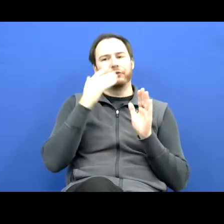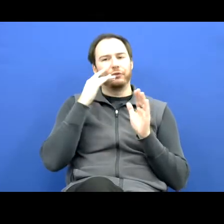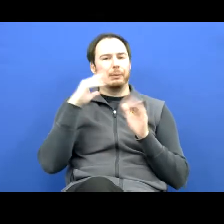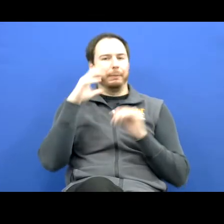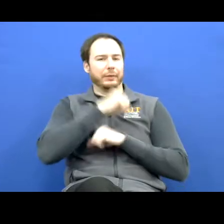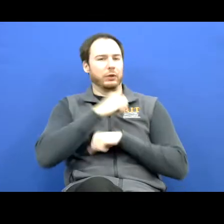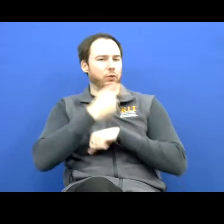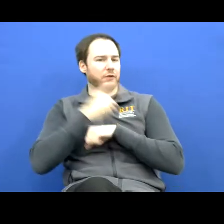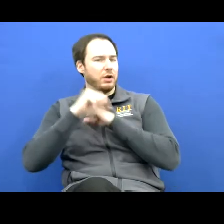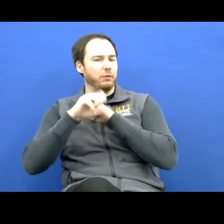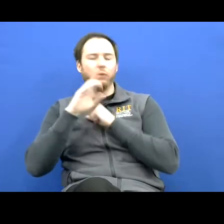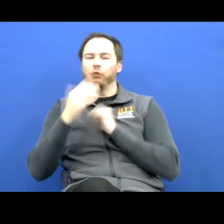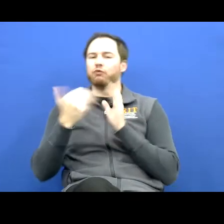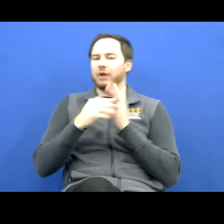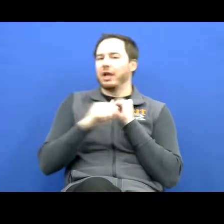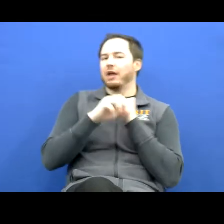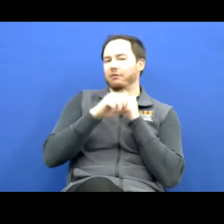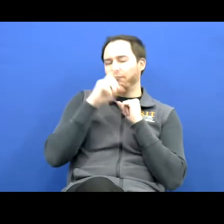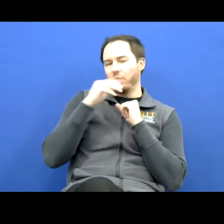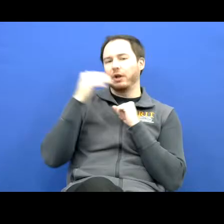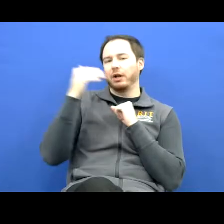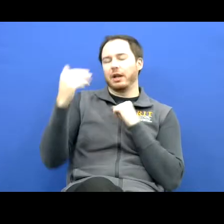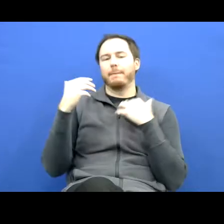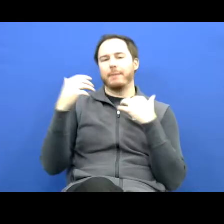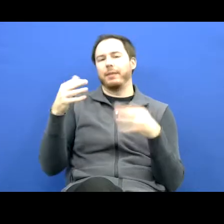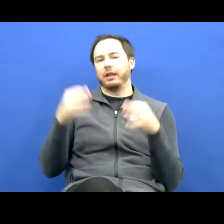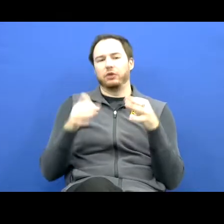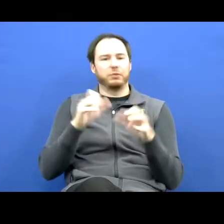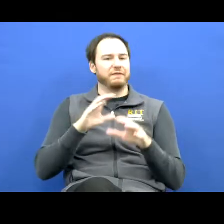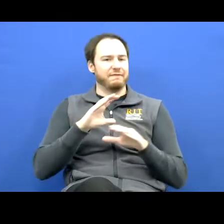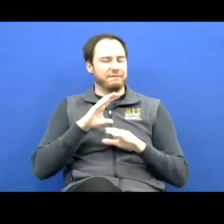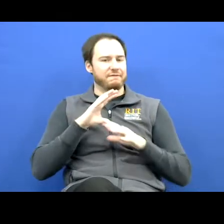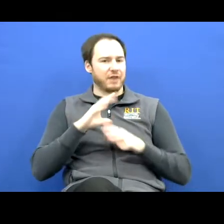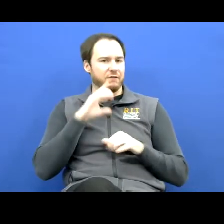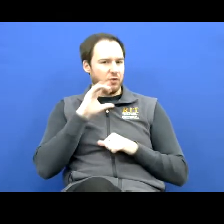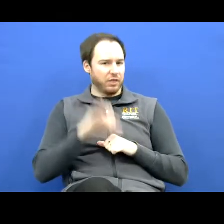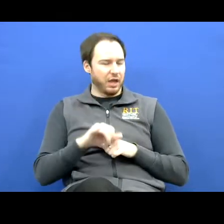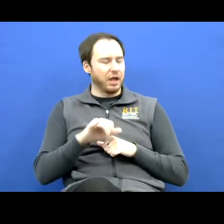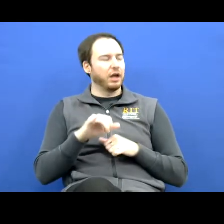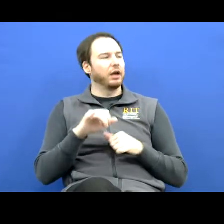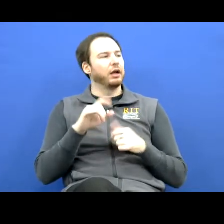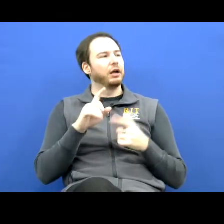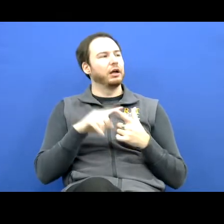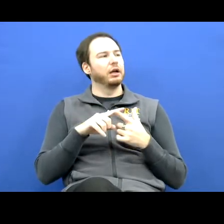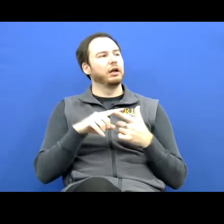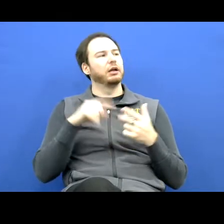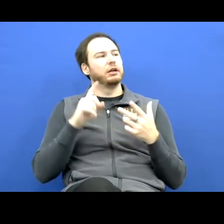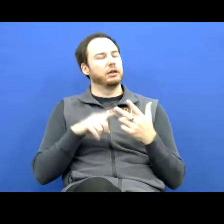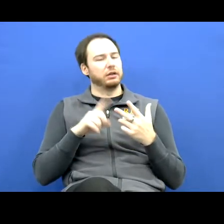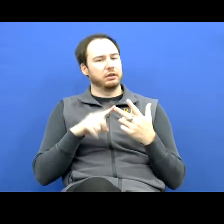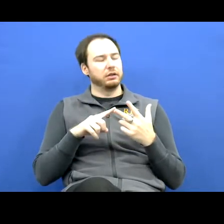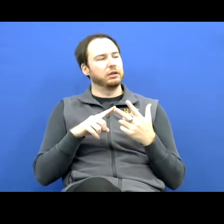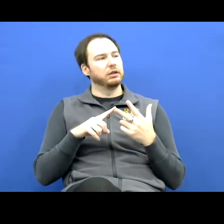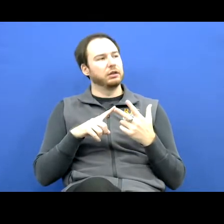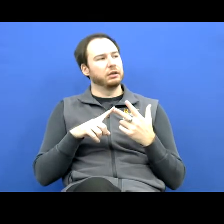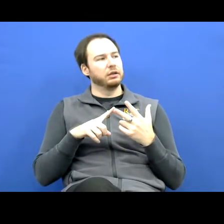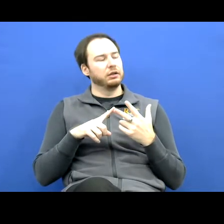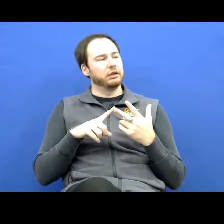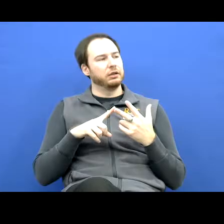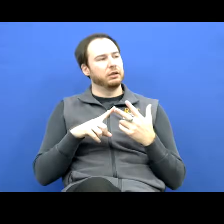we're re-advertising for the next public hearing, so we should be fine there. And